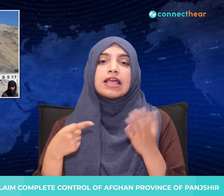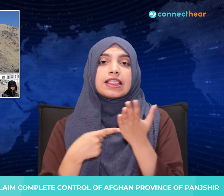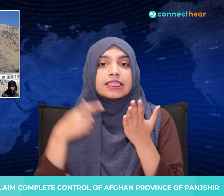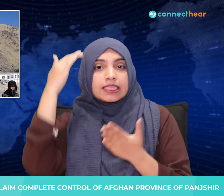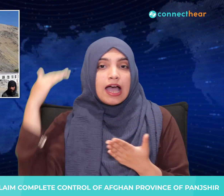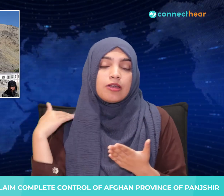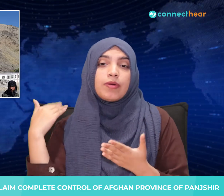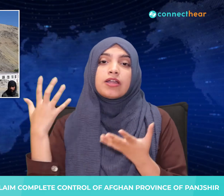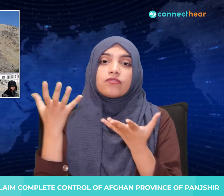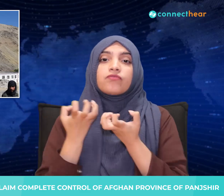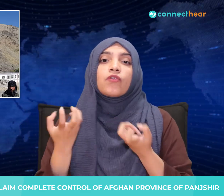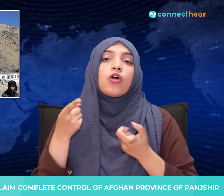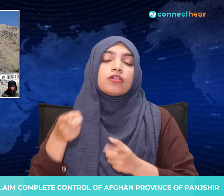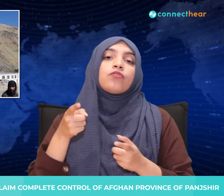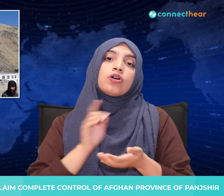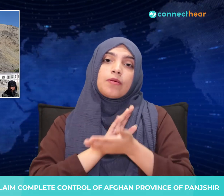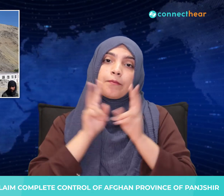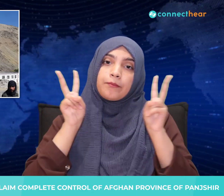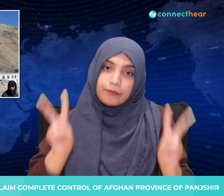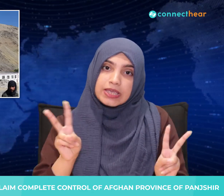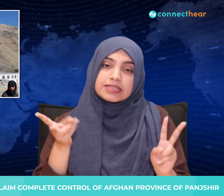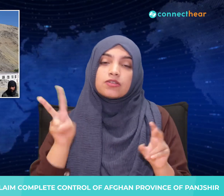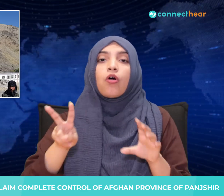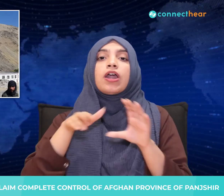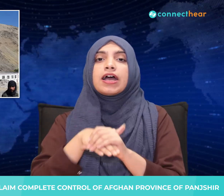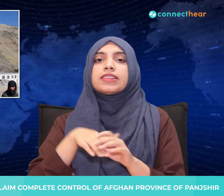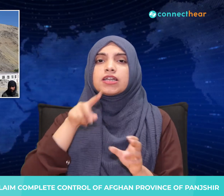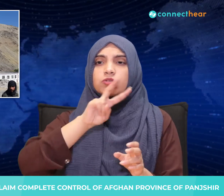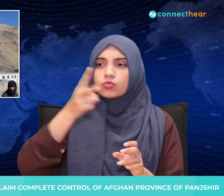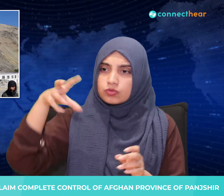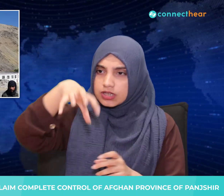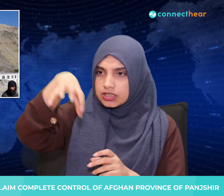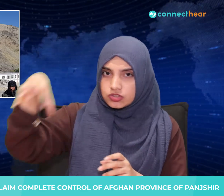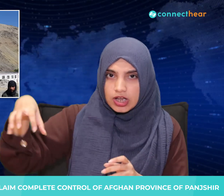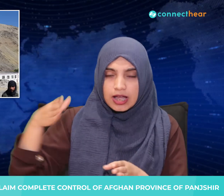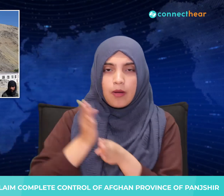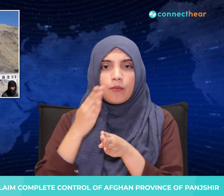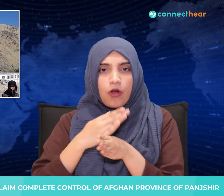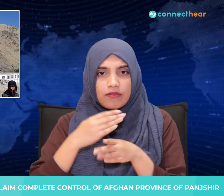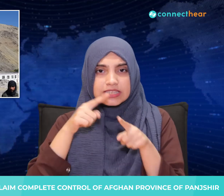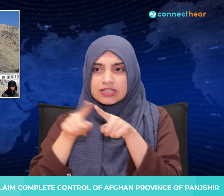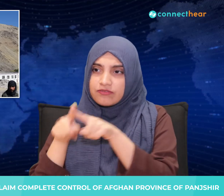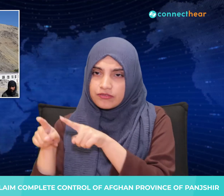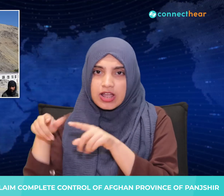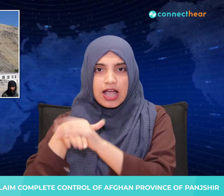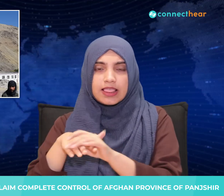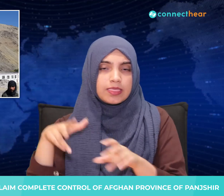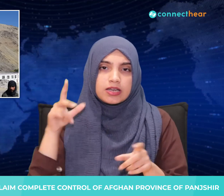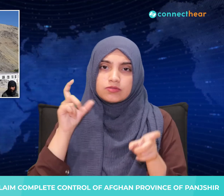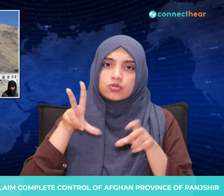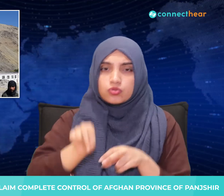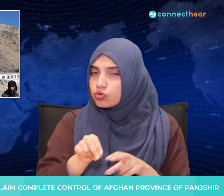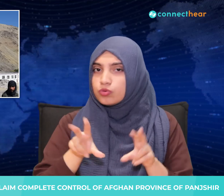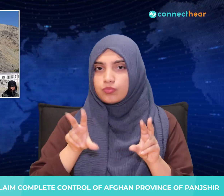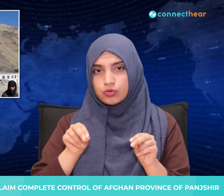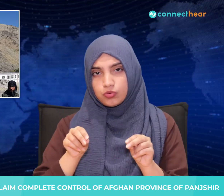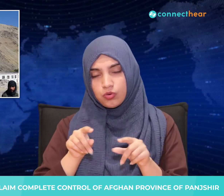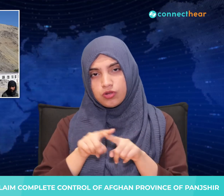their attacks and military movements on Panjshir and Andarab, he said, referring to a district